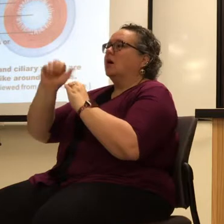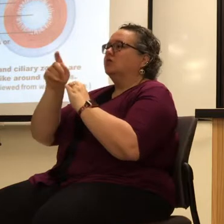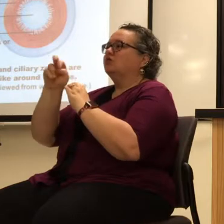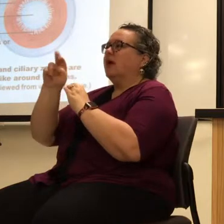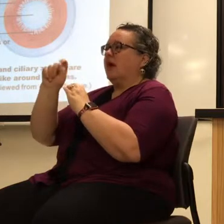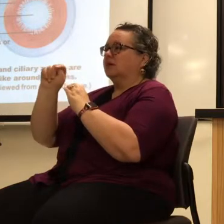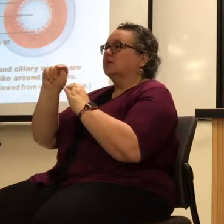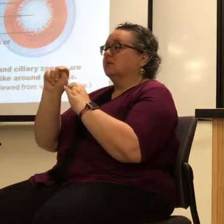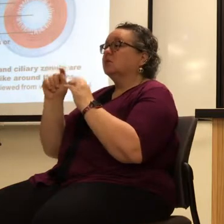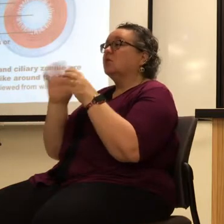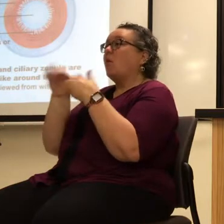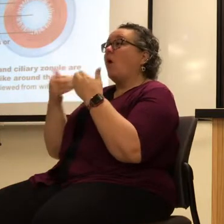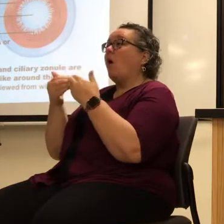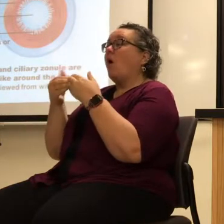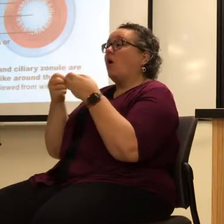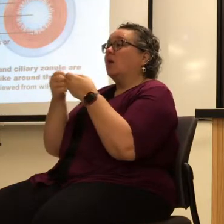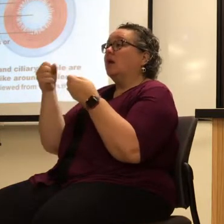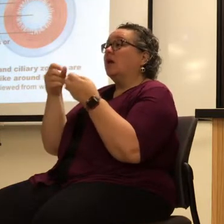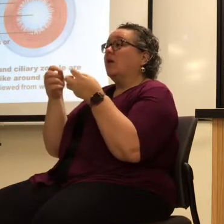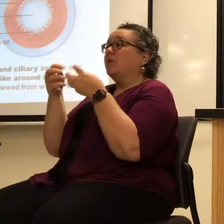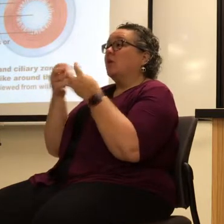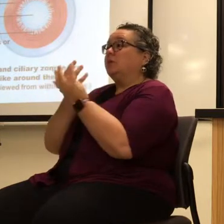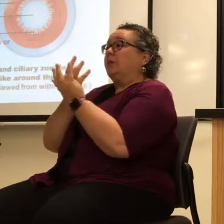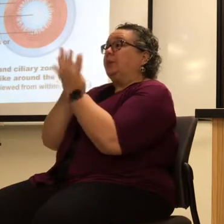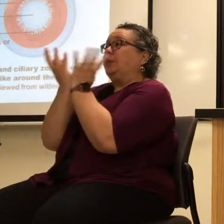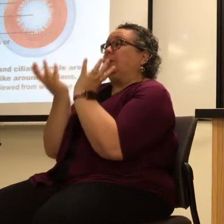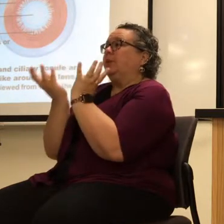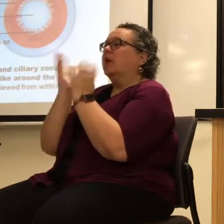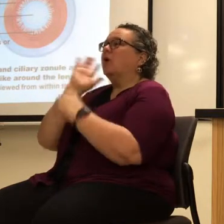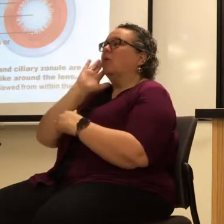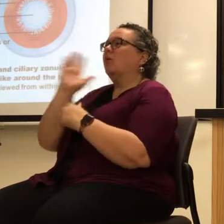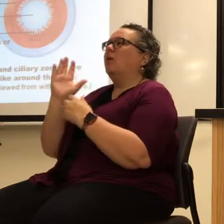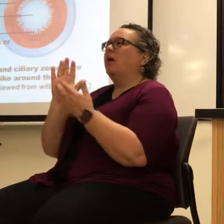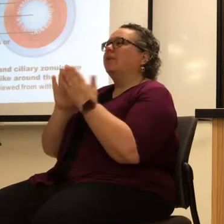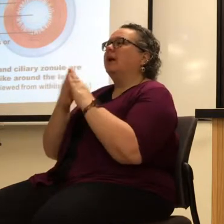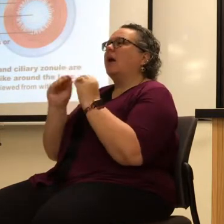sometimes called lens